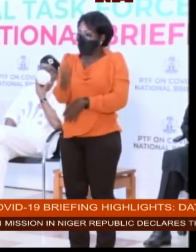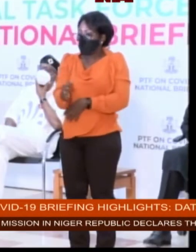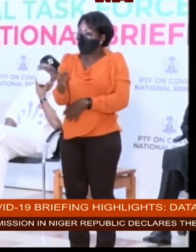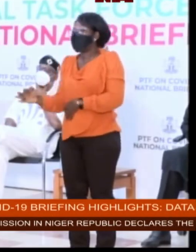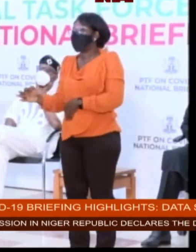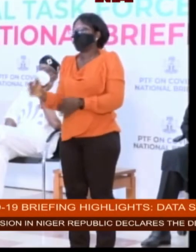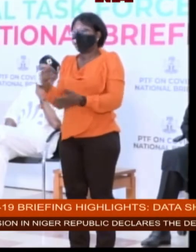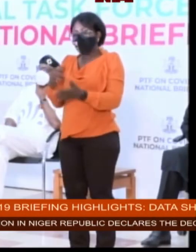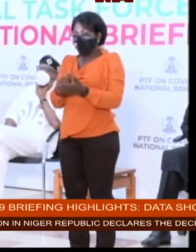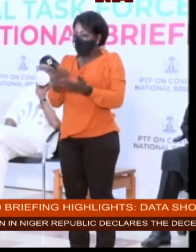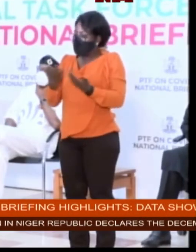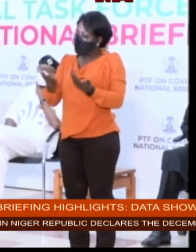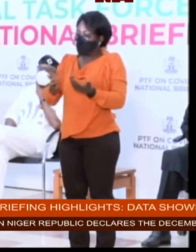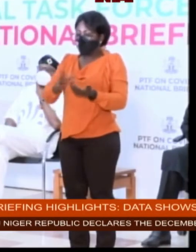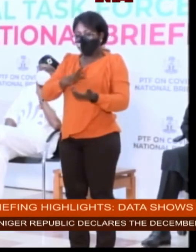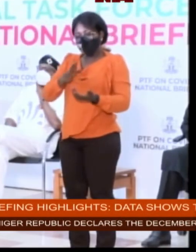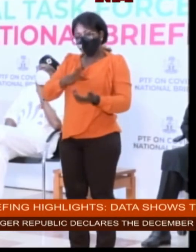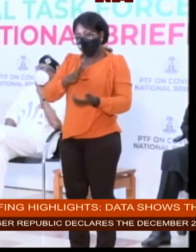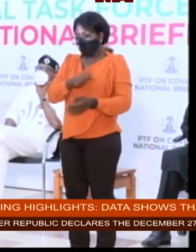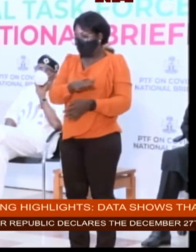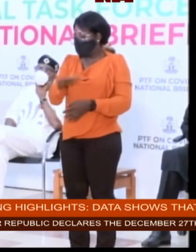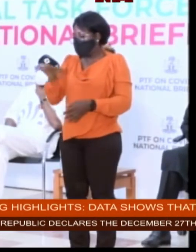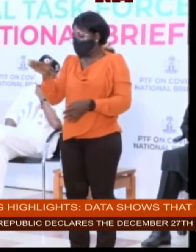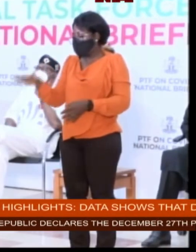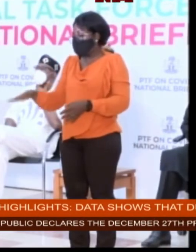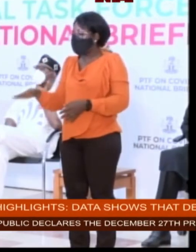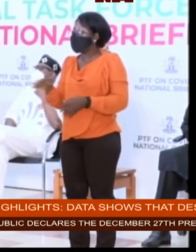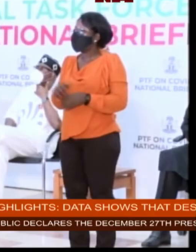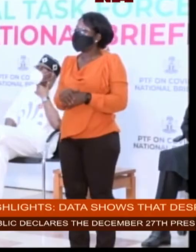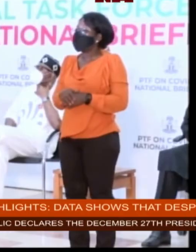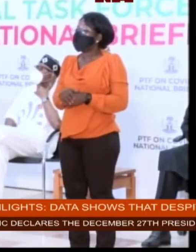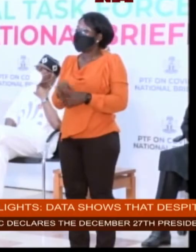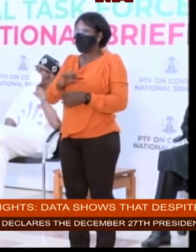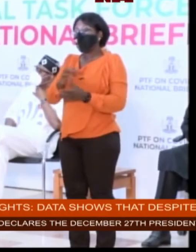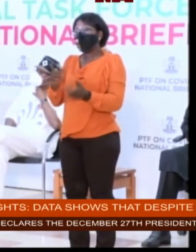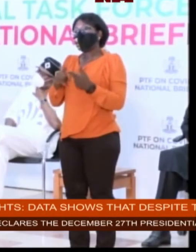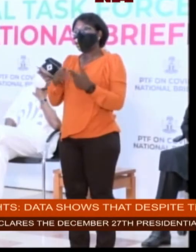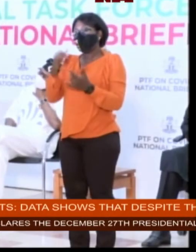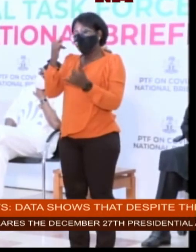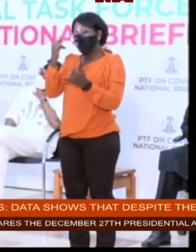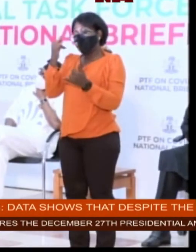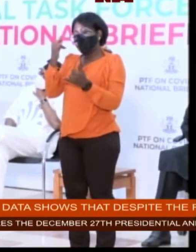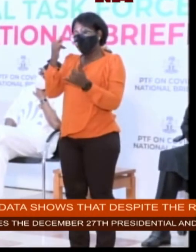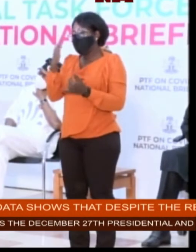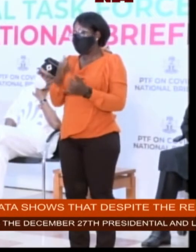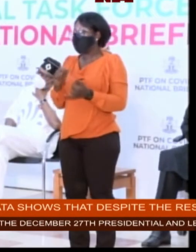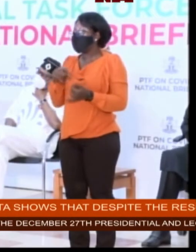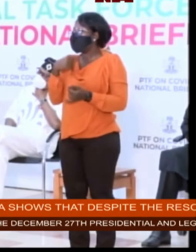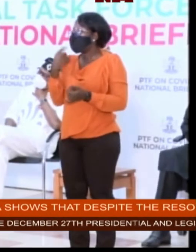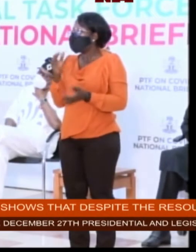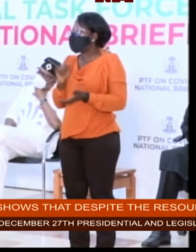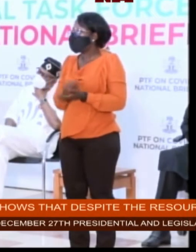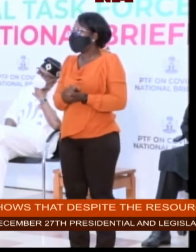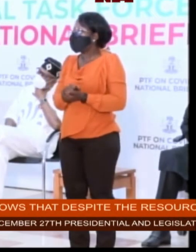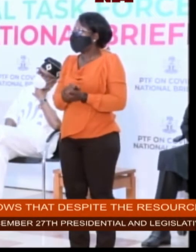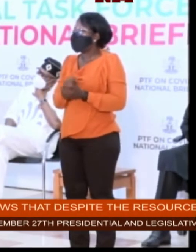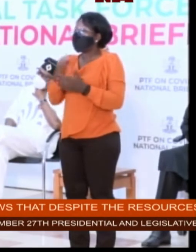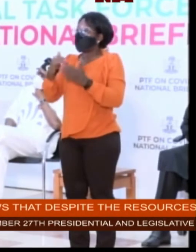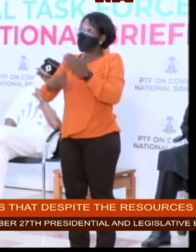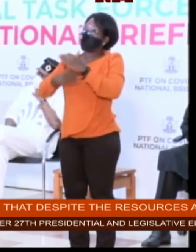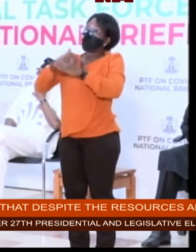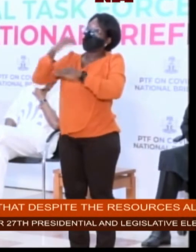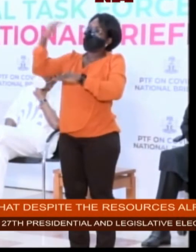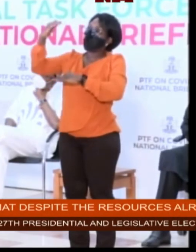be a smooth transition. And I want to end by saying that